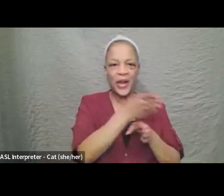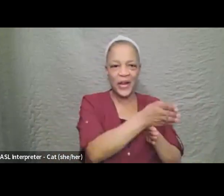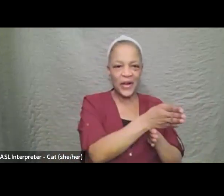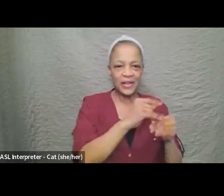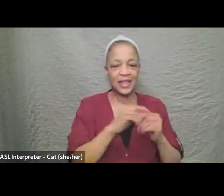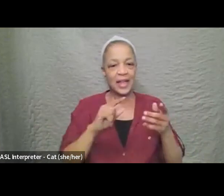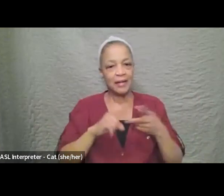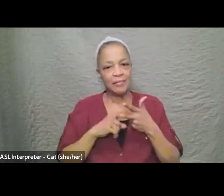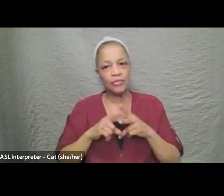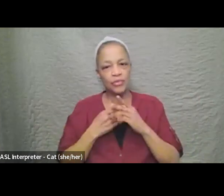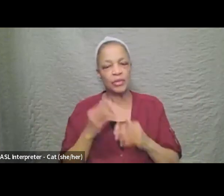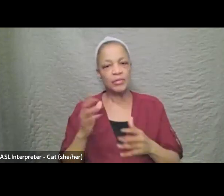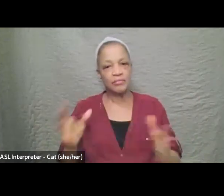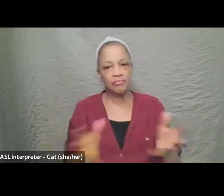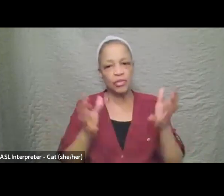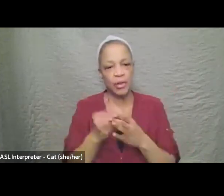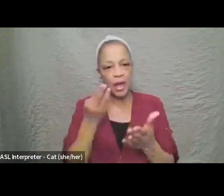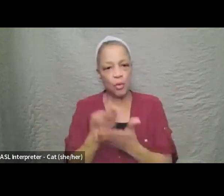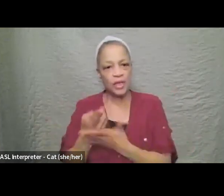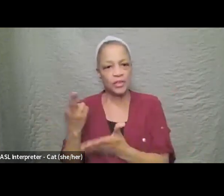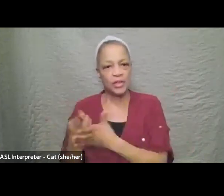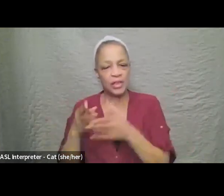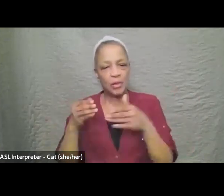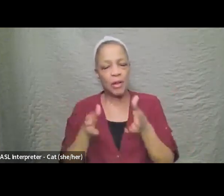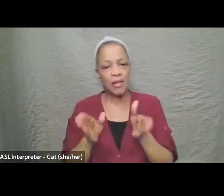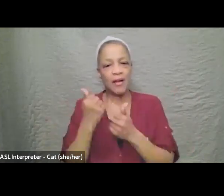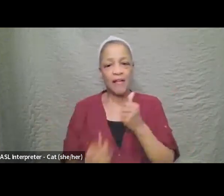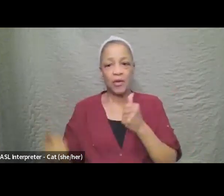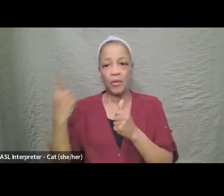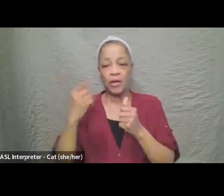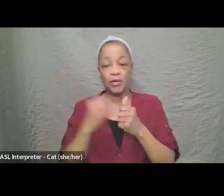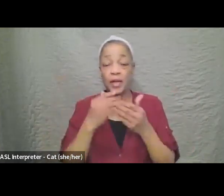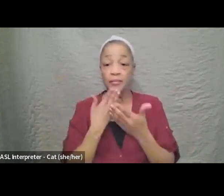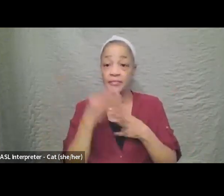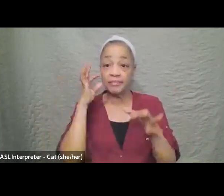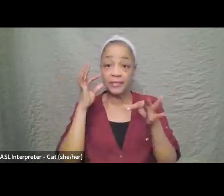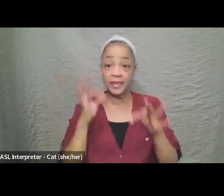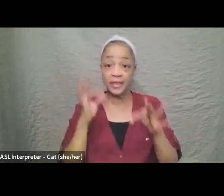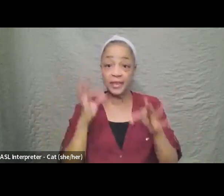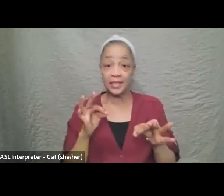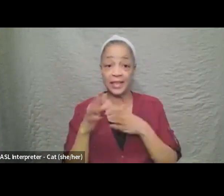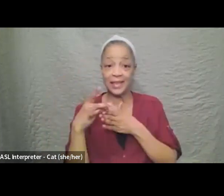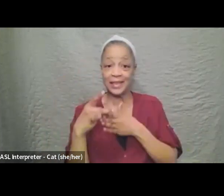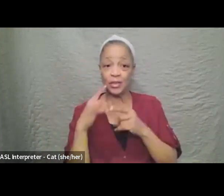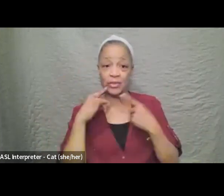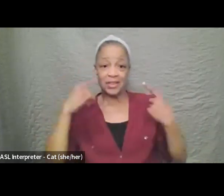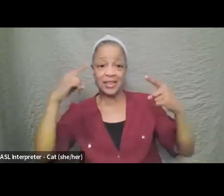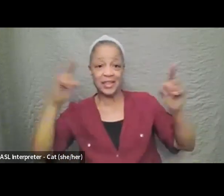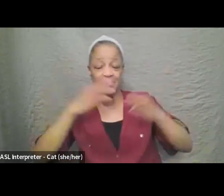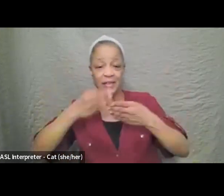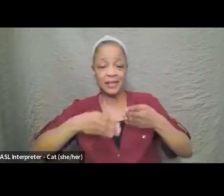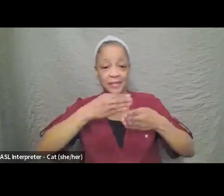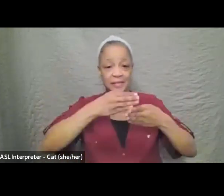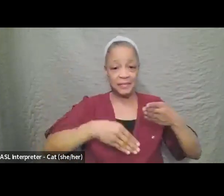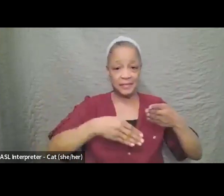generate resources that will allow everyone to make informed decisions that lead to successful outcomes.